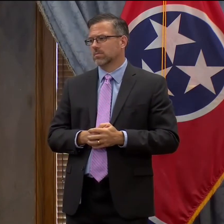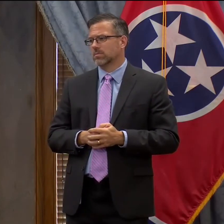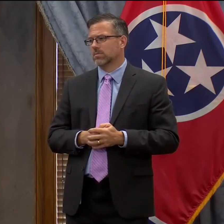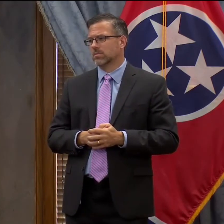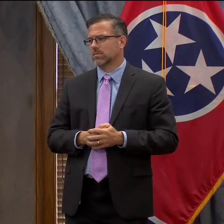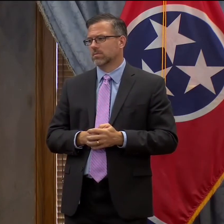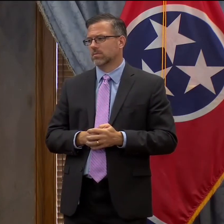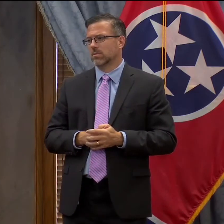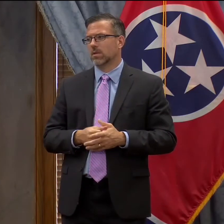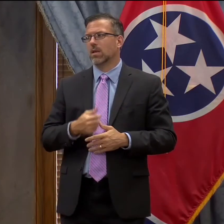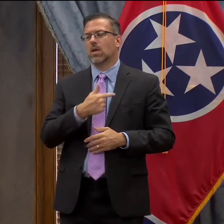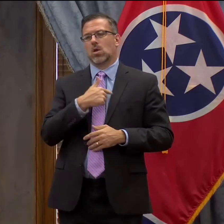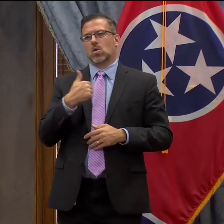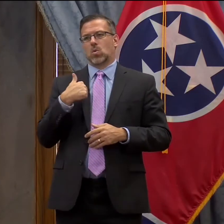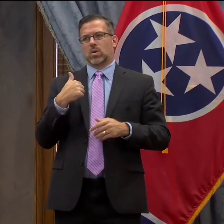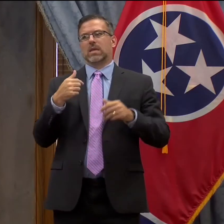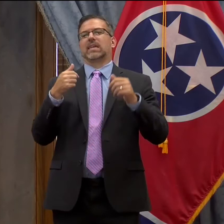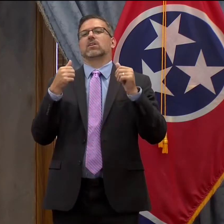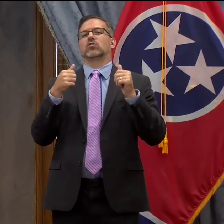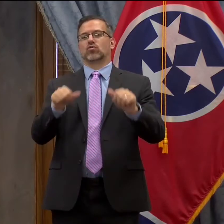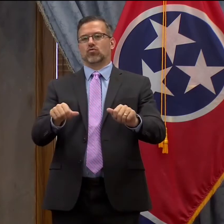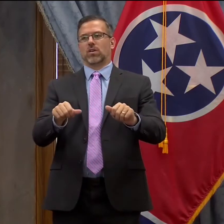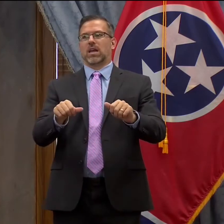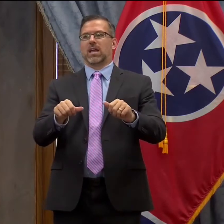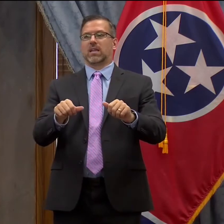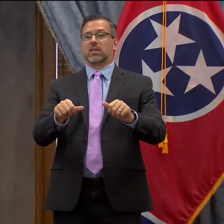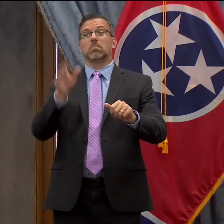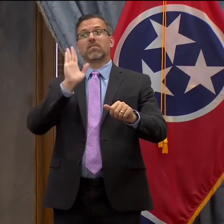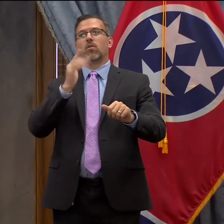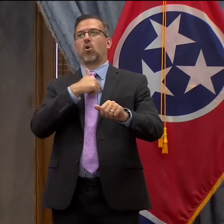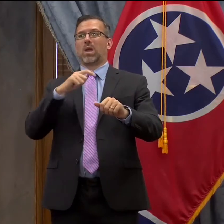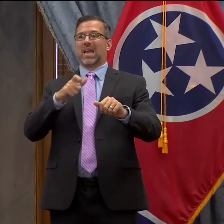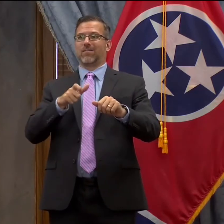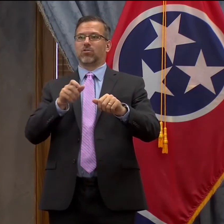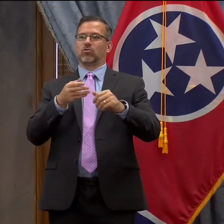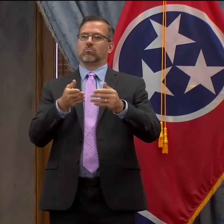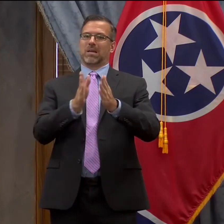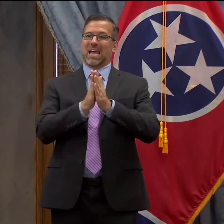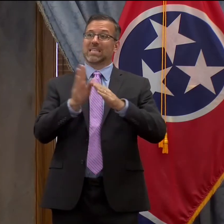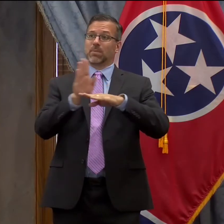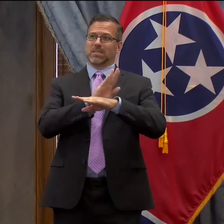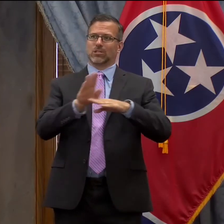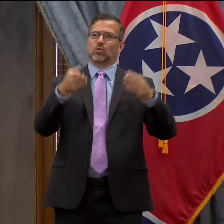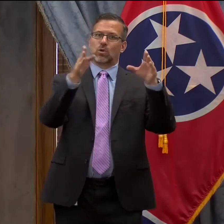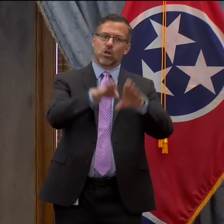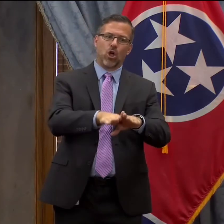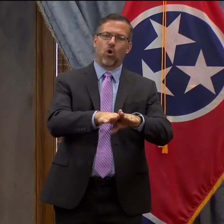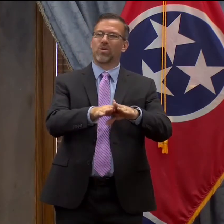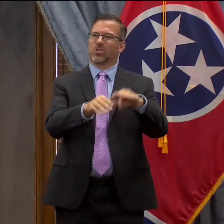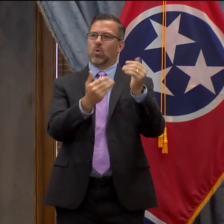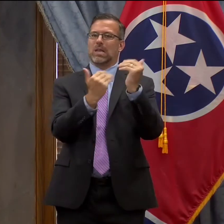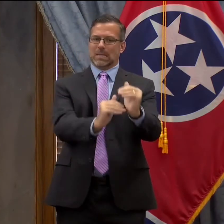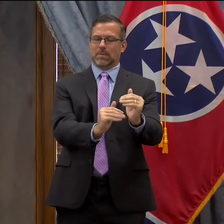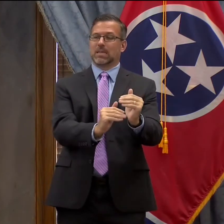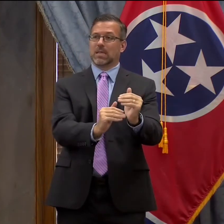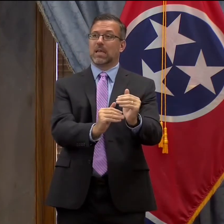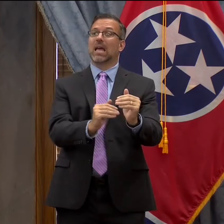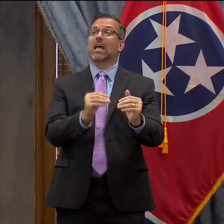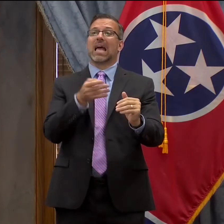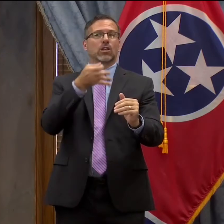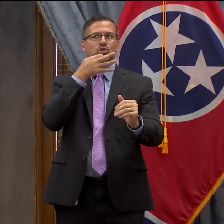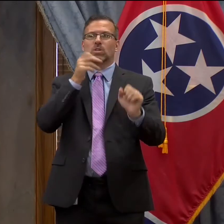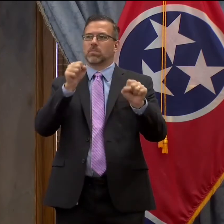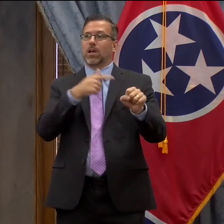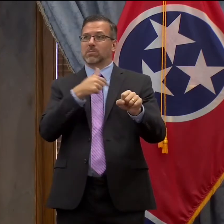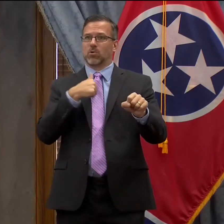try to lift restrictions as soon as possible in a way that we thought would not compromise our approach to health and mitigation